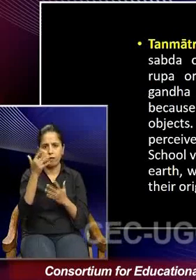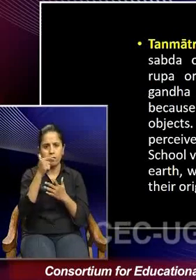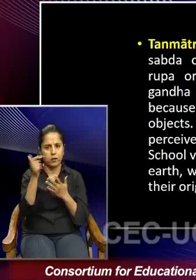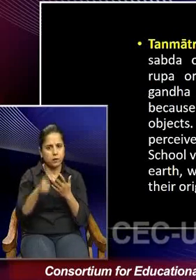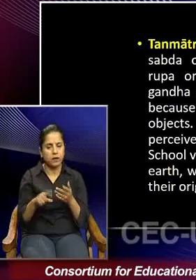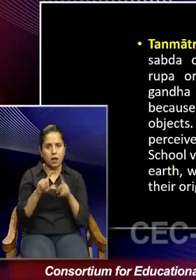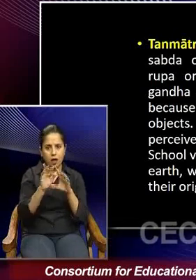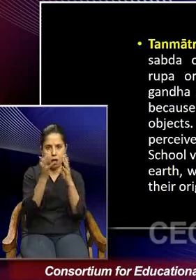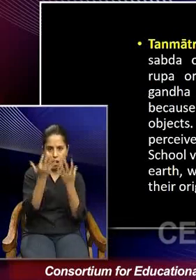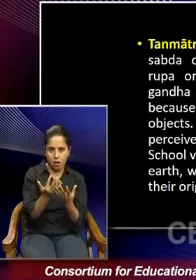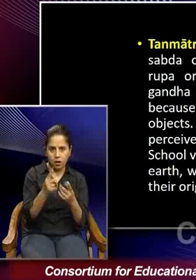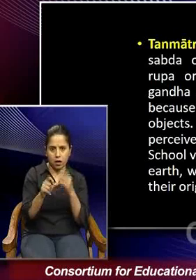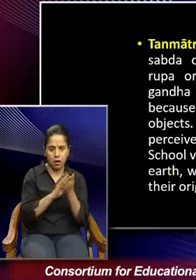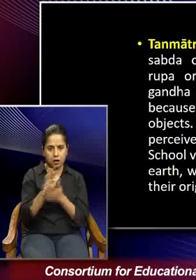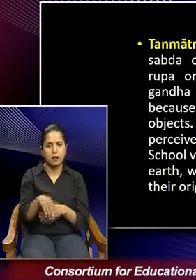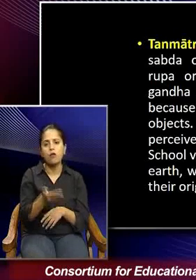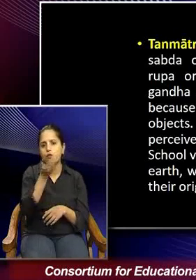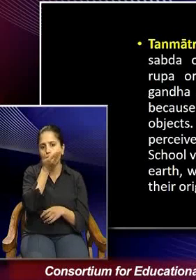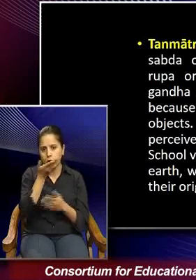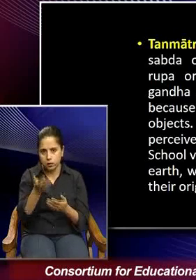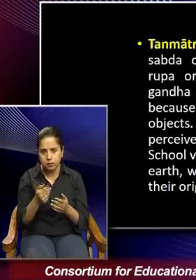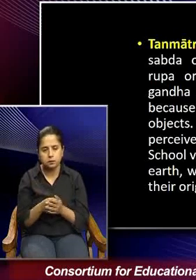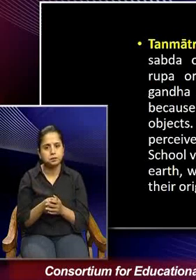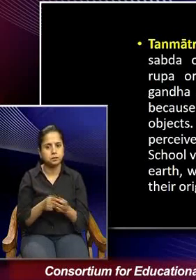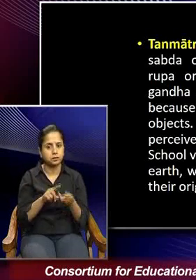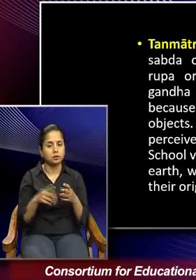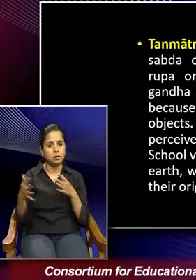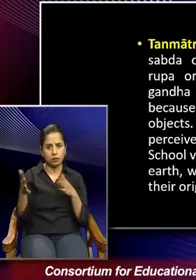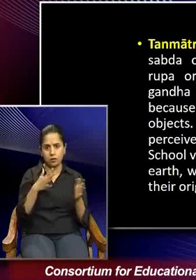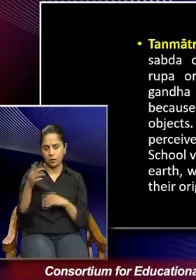earth, water, air,